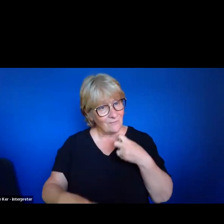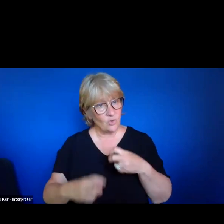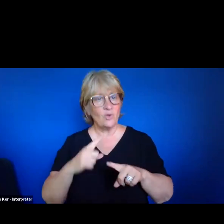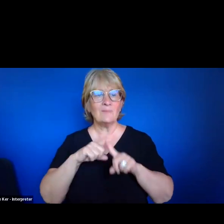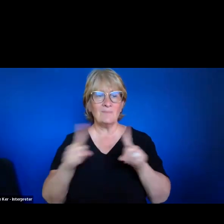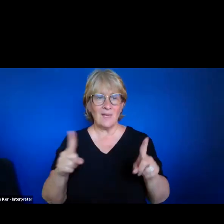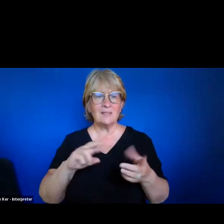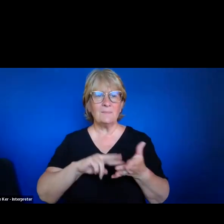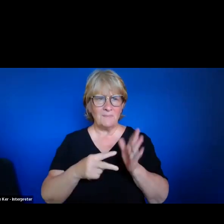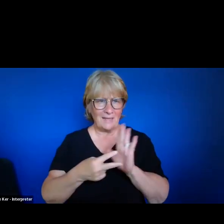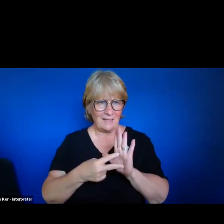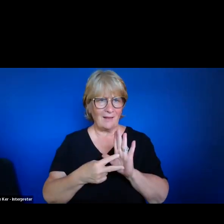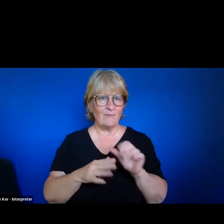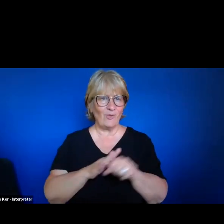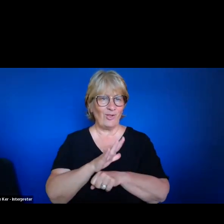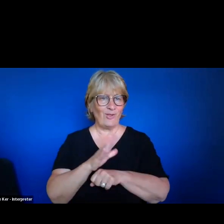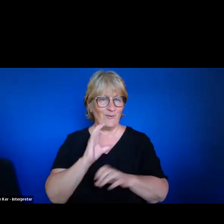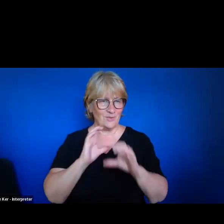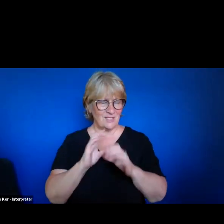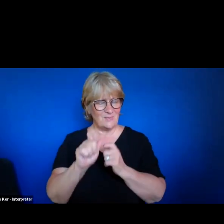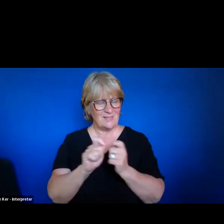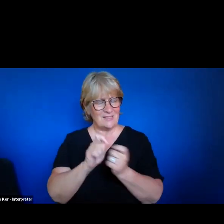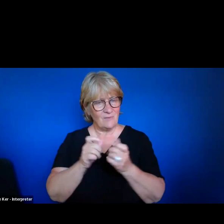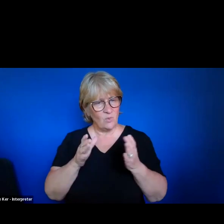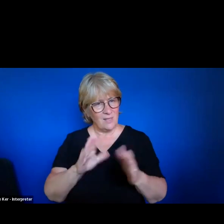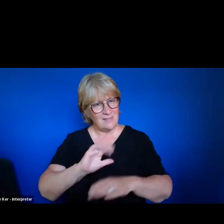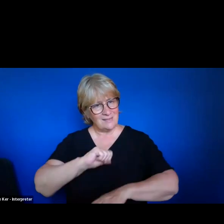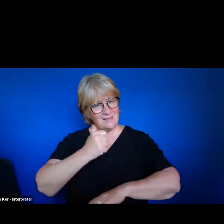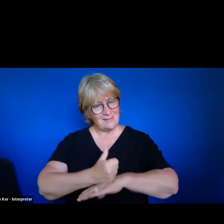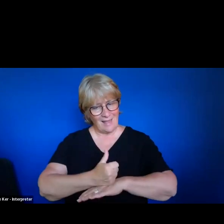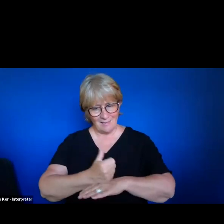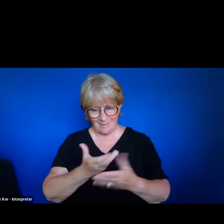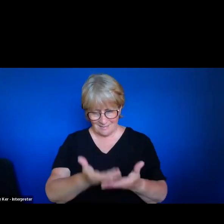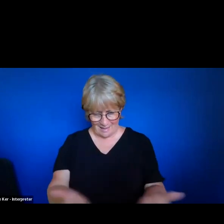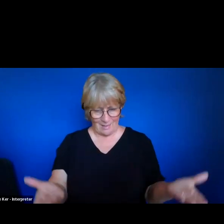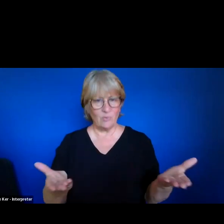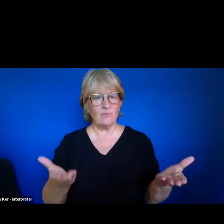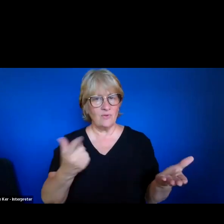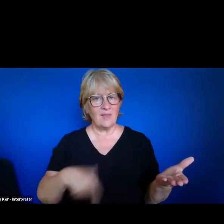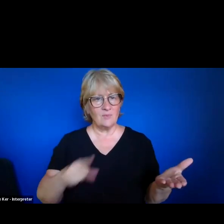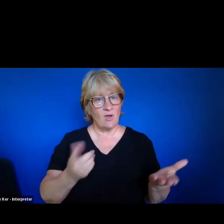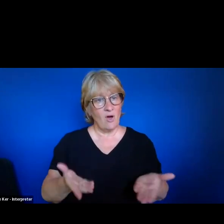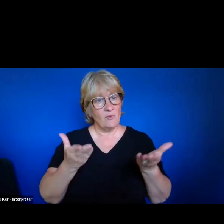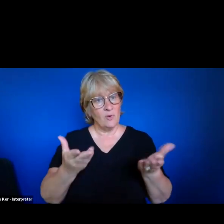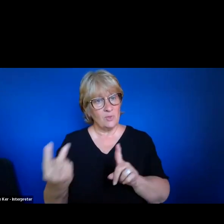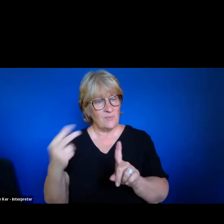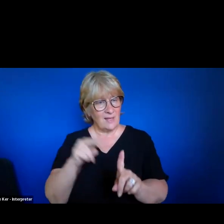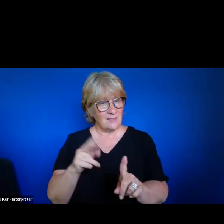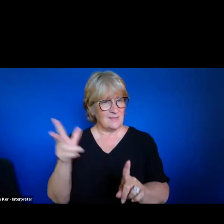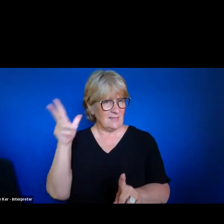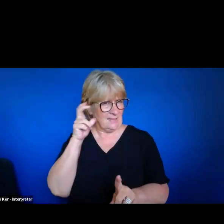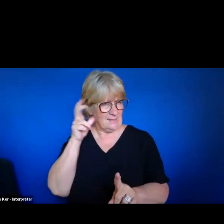what are some specific ways we can set the table for CRIS members to offer their perspectives and listen to and consider the